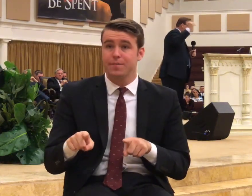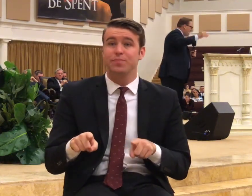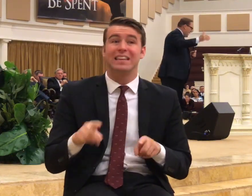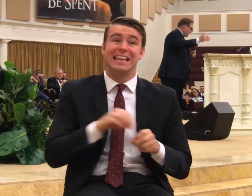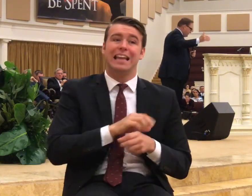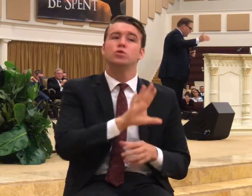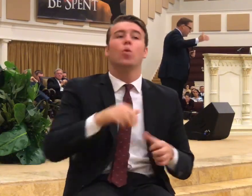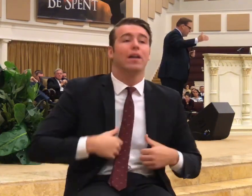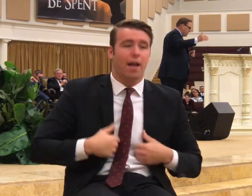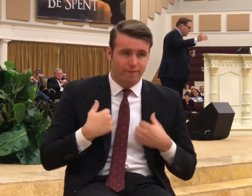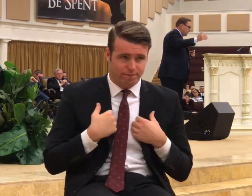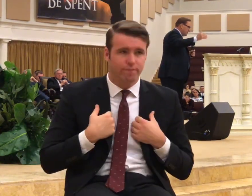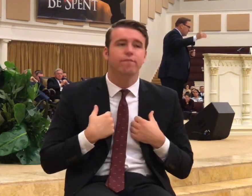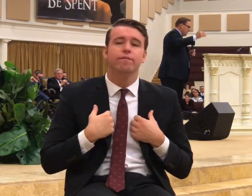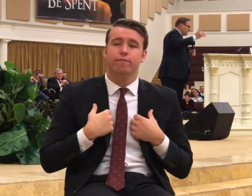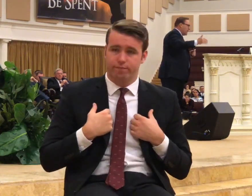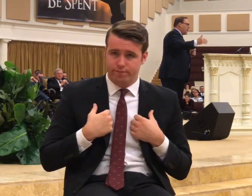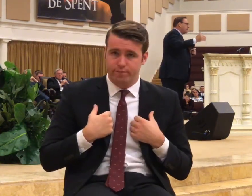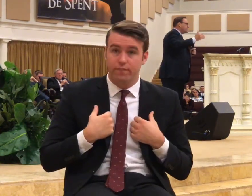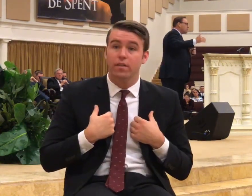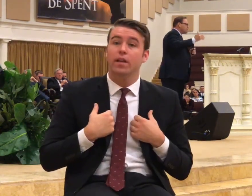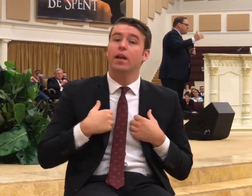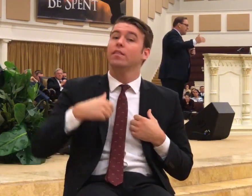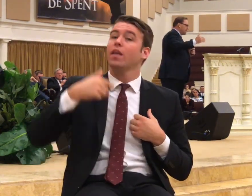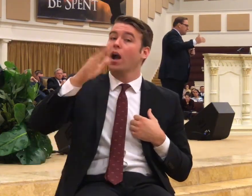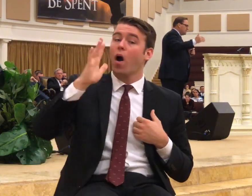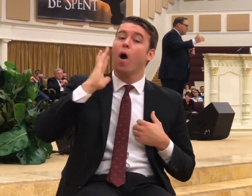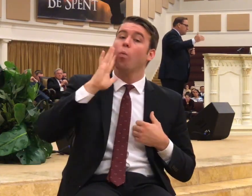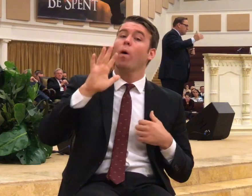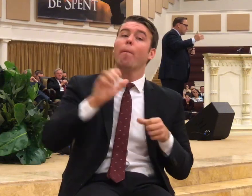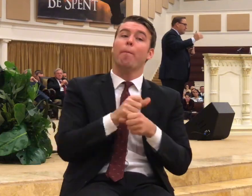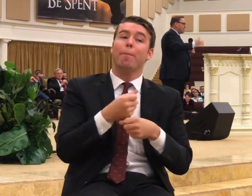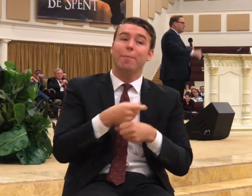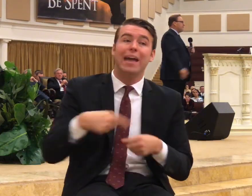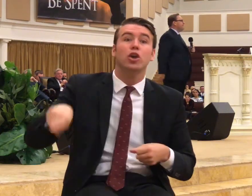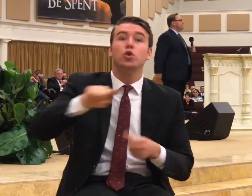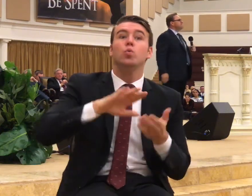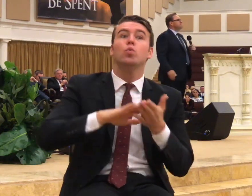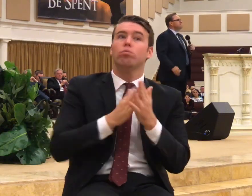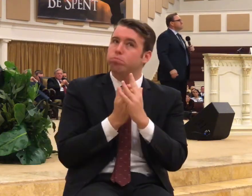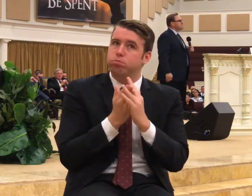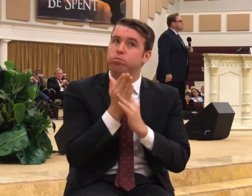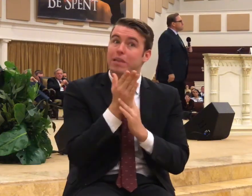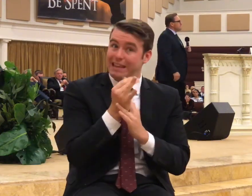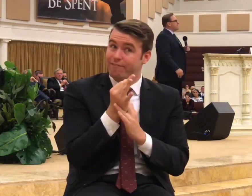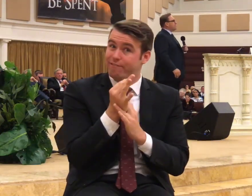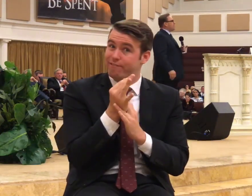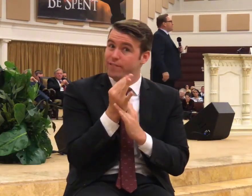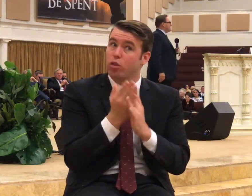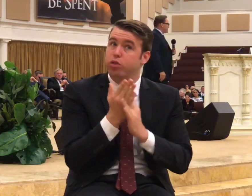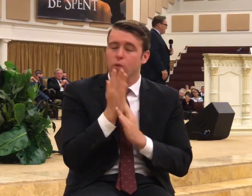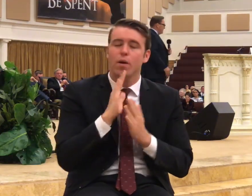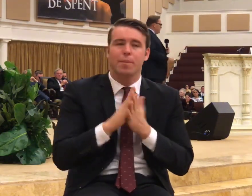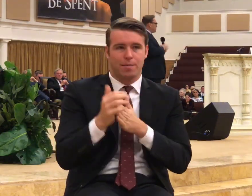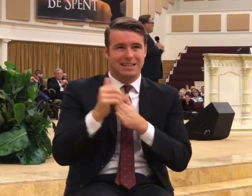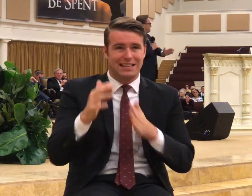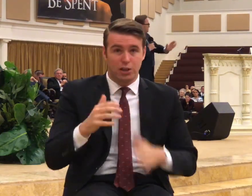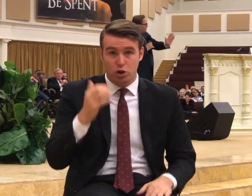incidents in your life if God is going to make you a leader. I want to bring